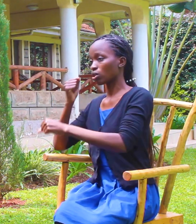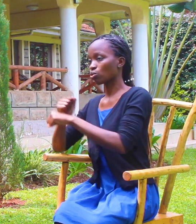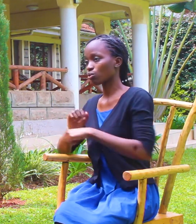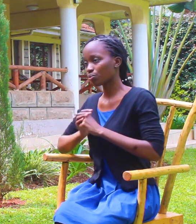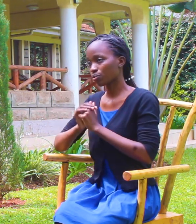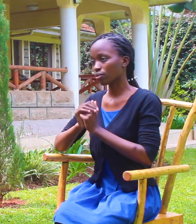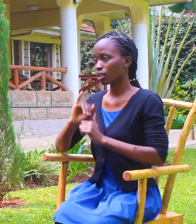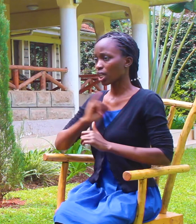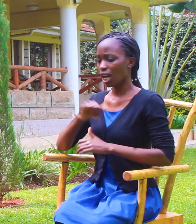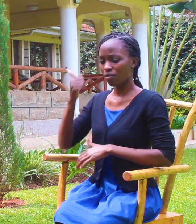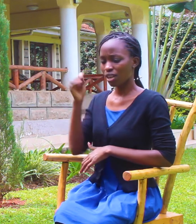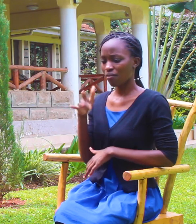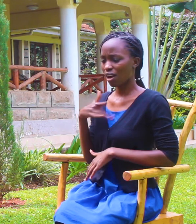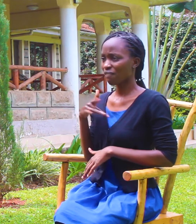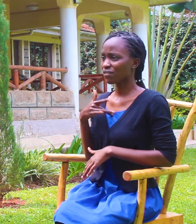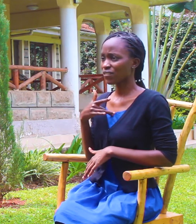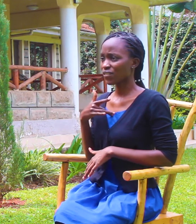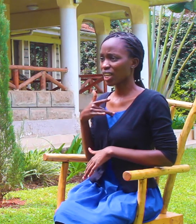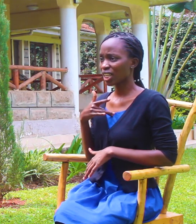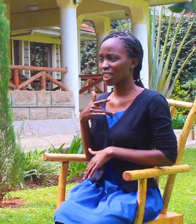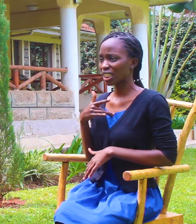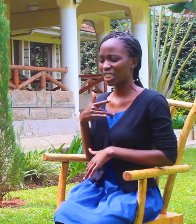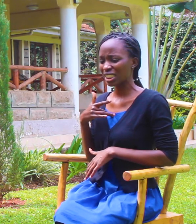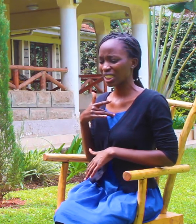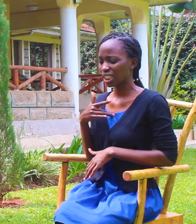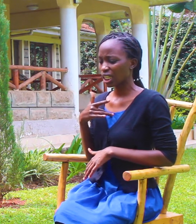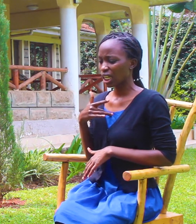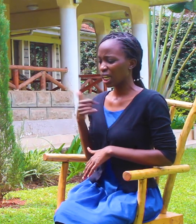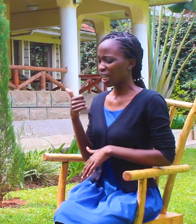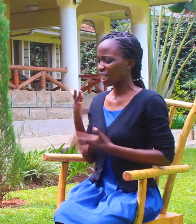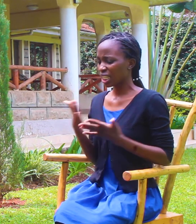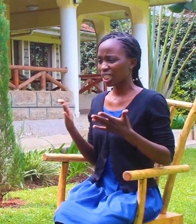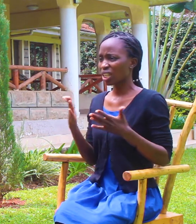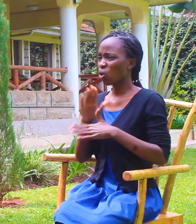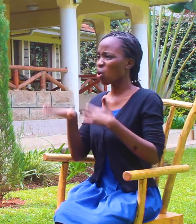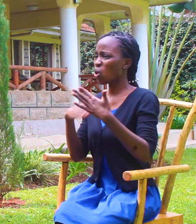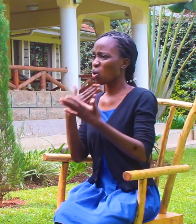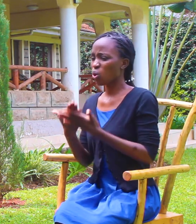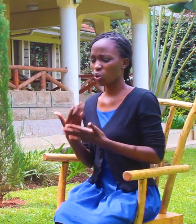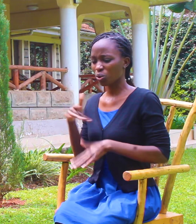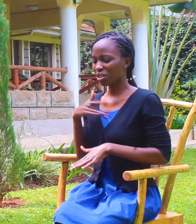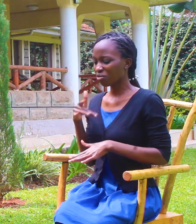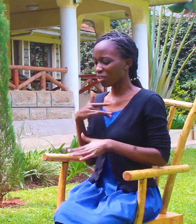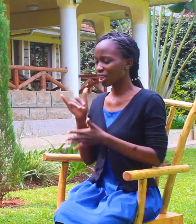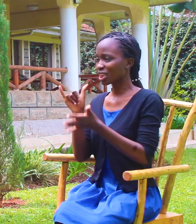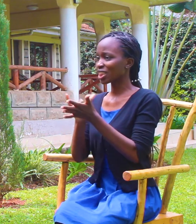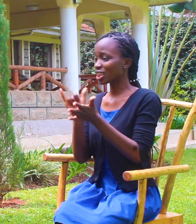I have never felt anything, even the brothers, even the mother. Nobody feels like she's disabled. Actually, that's one of the